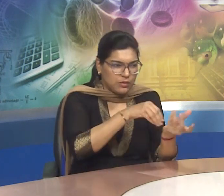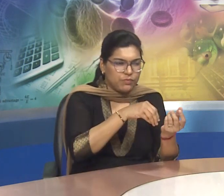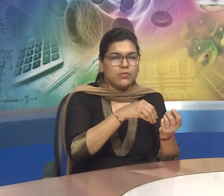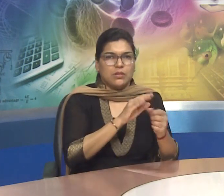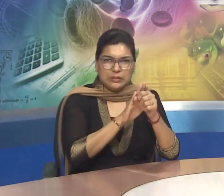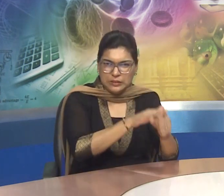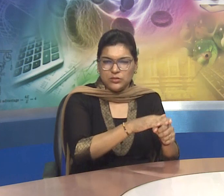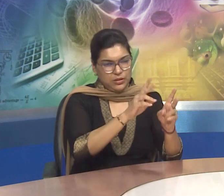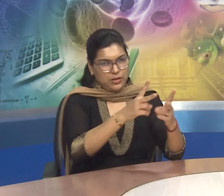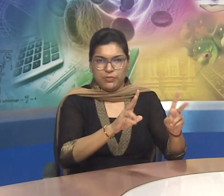them.